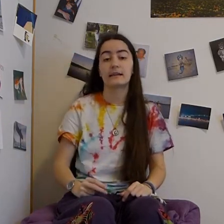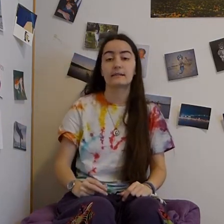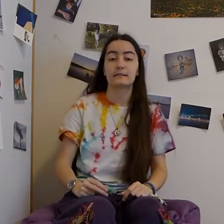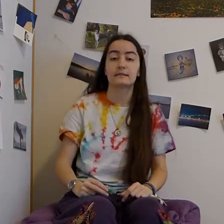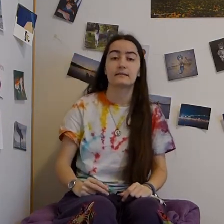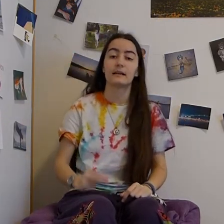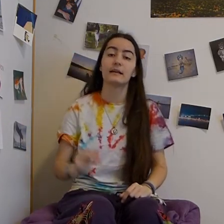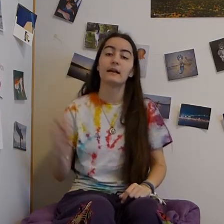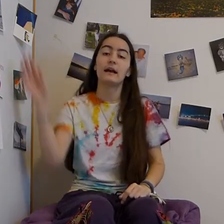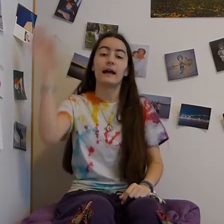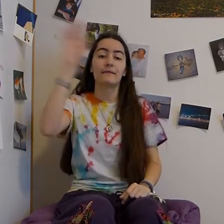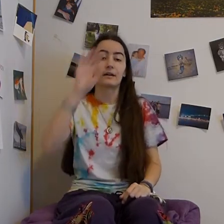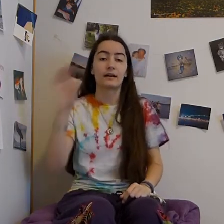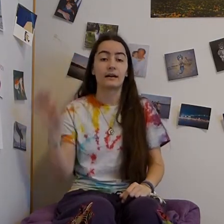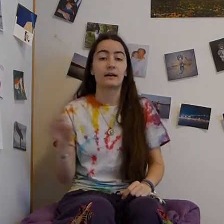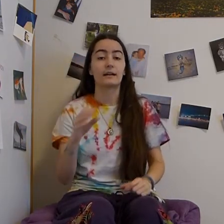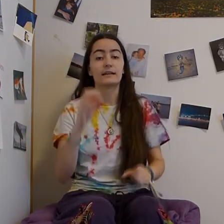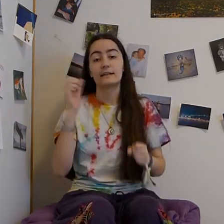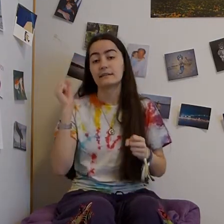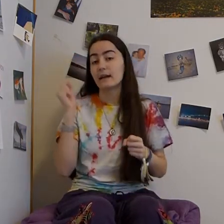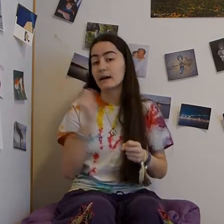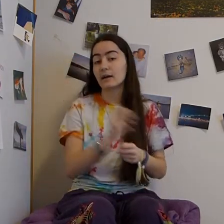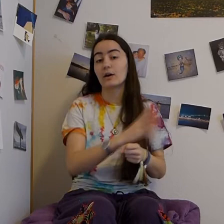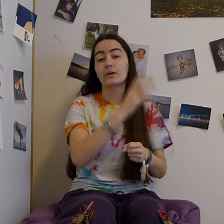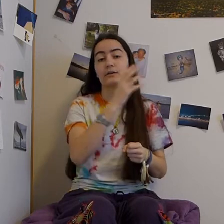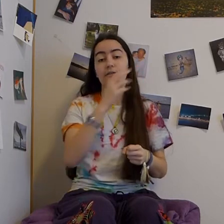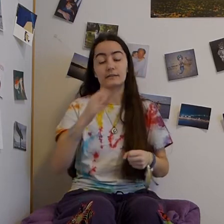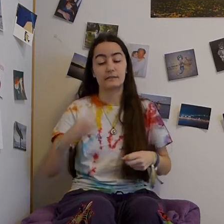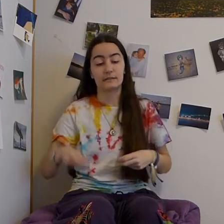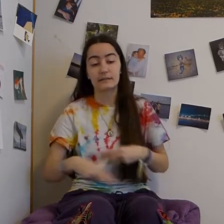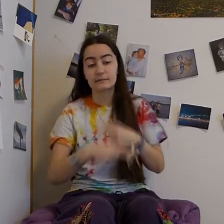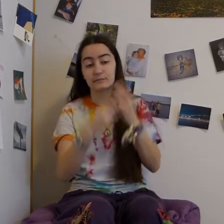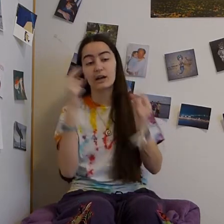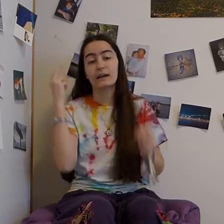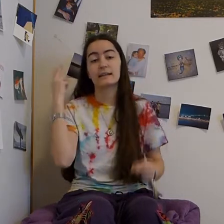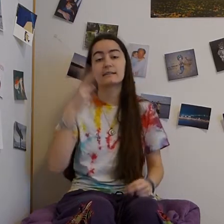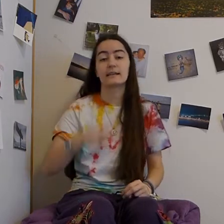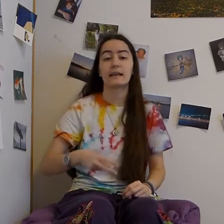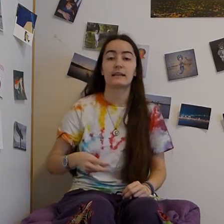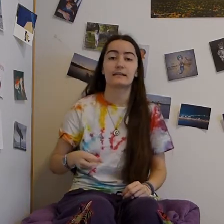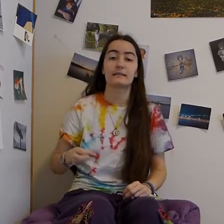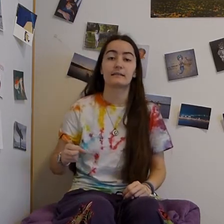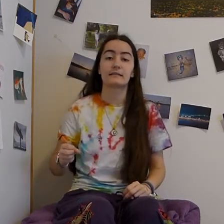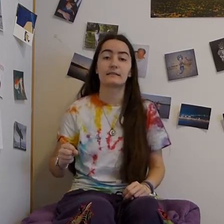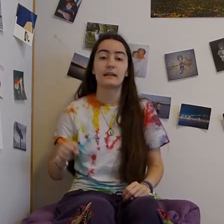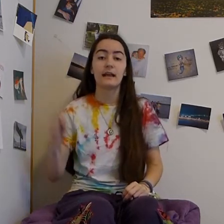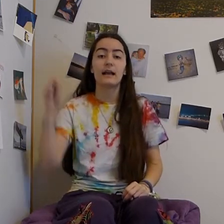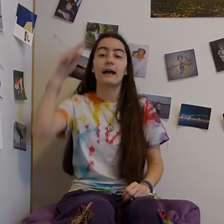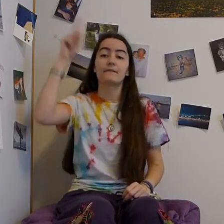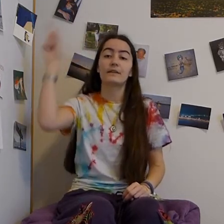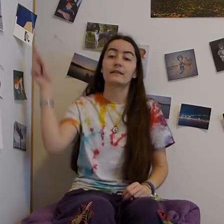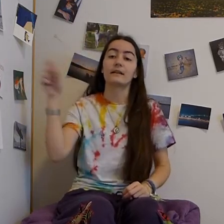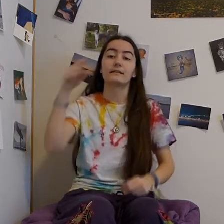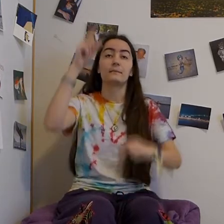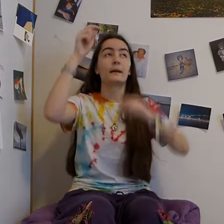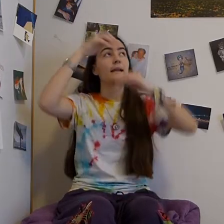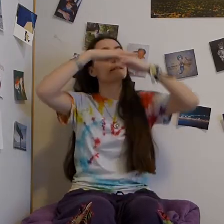again. And the colors are golden and bright again. And the sun paints